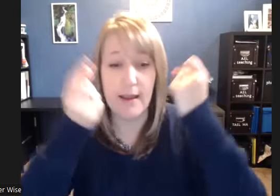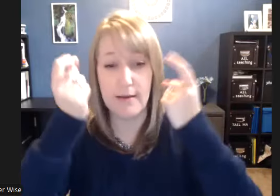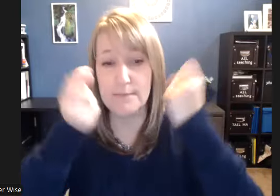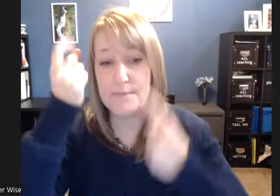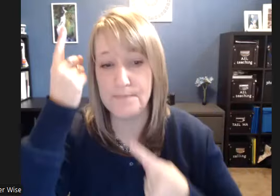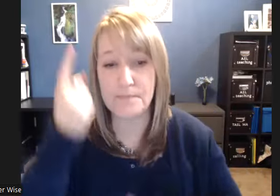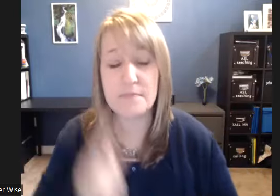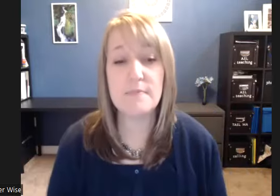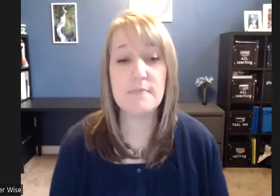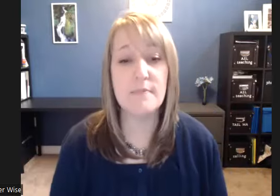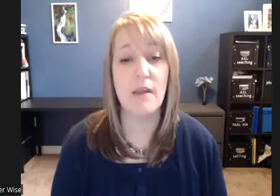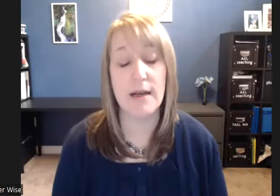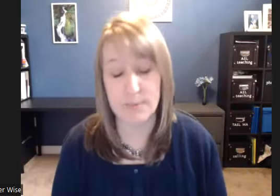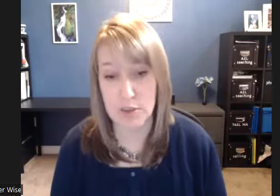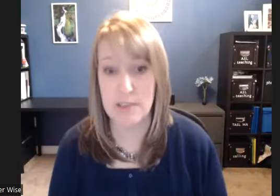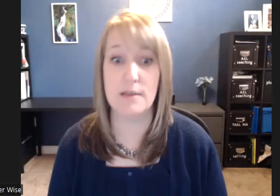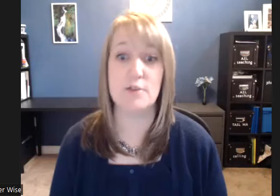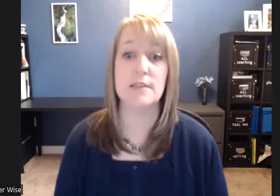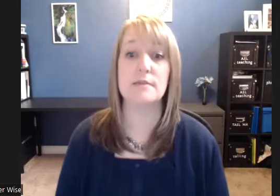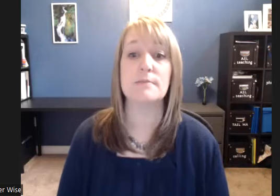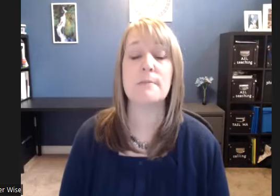understanding as a personality trait.